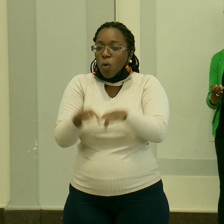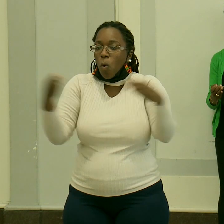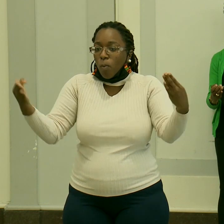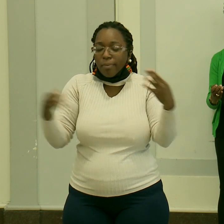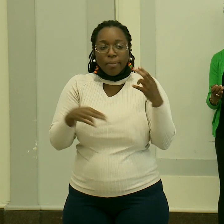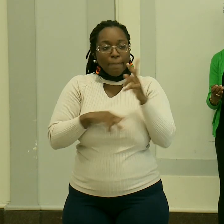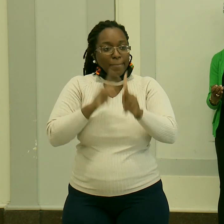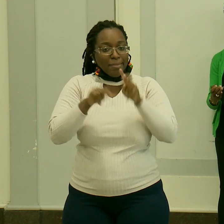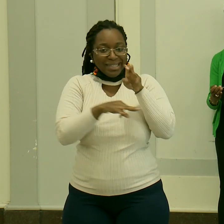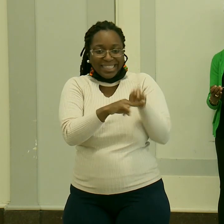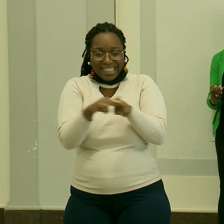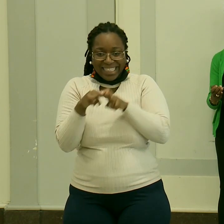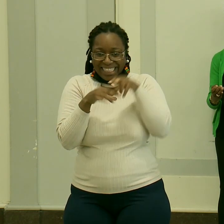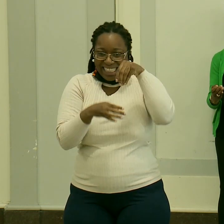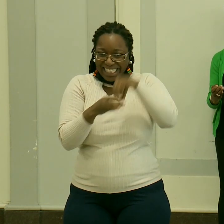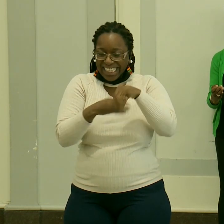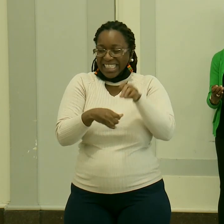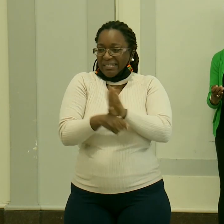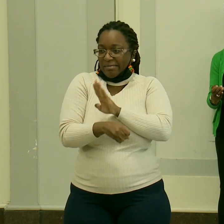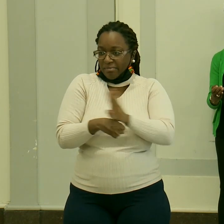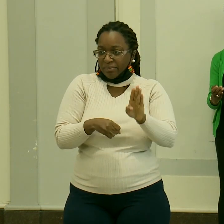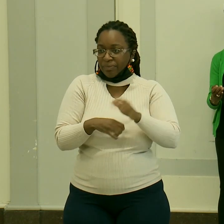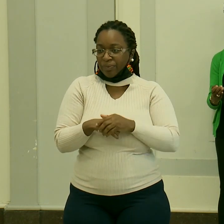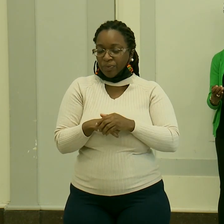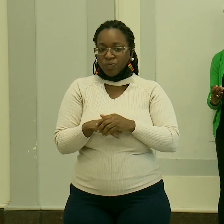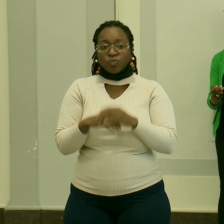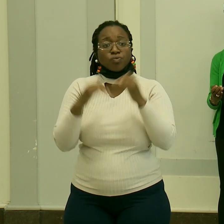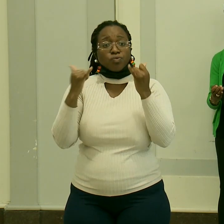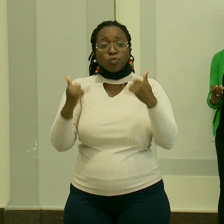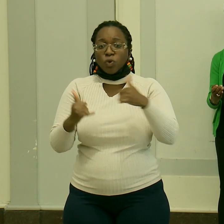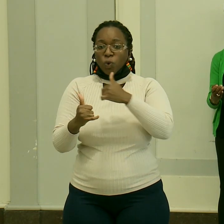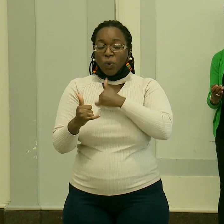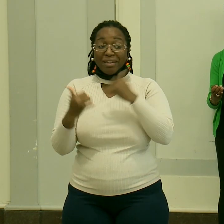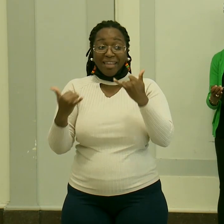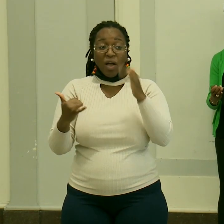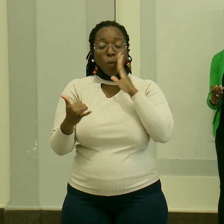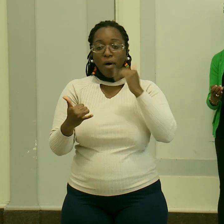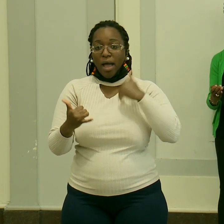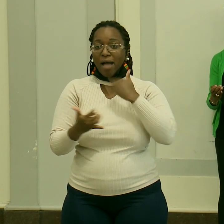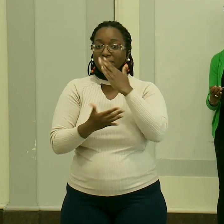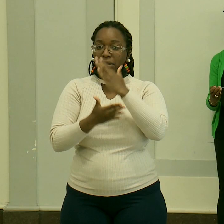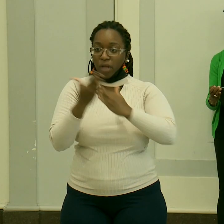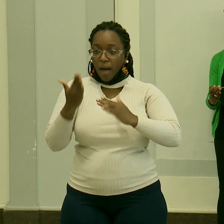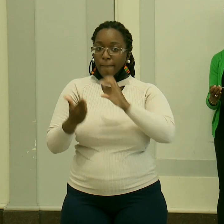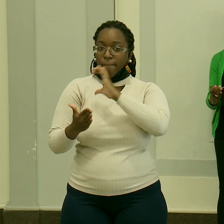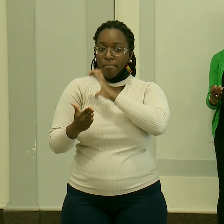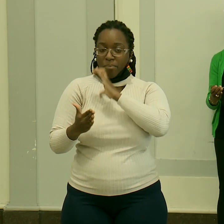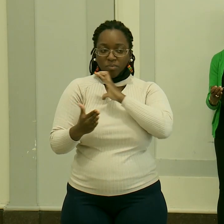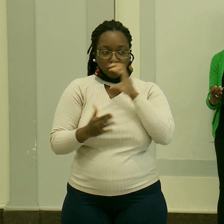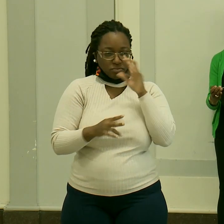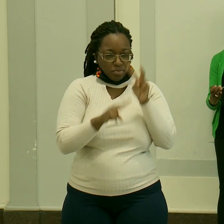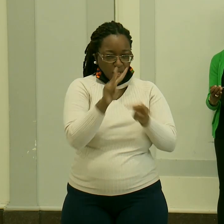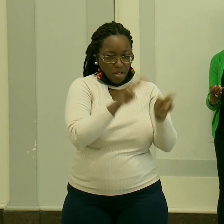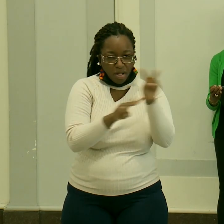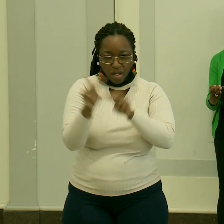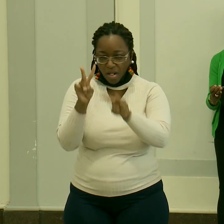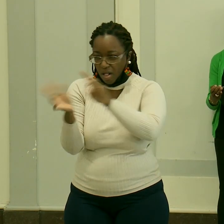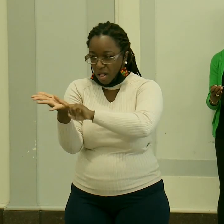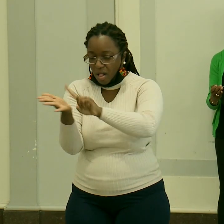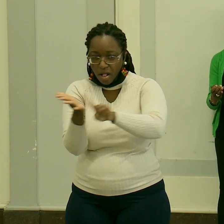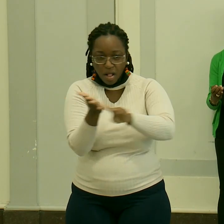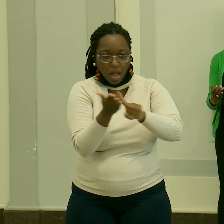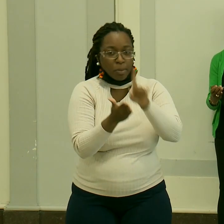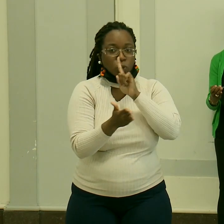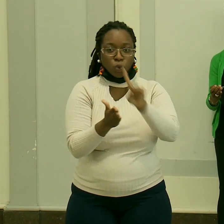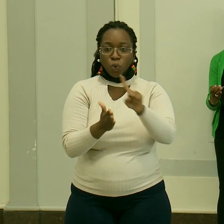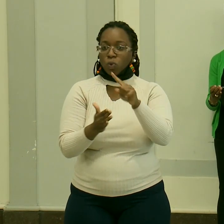The Baltimore City Police Department and the Social Club Task Force will be out tonight and throughout the weekend performing inspections of